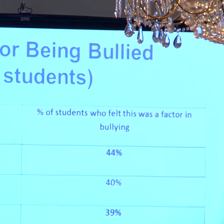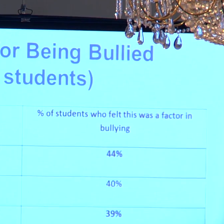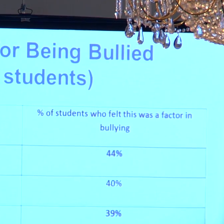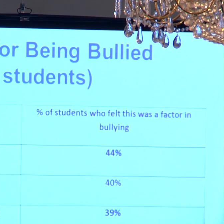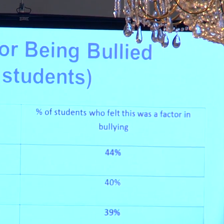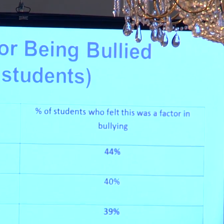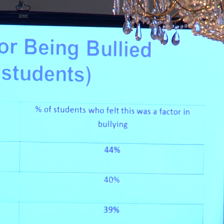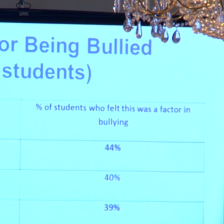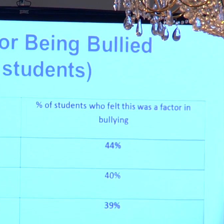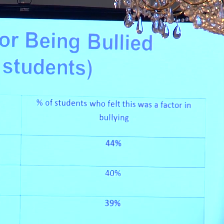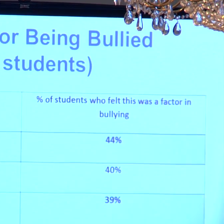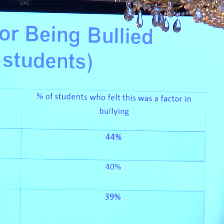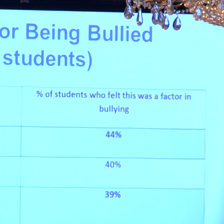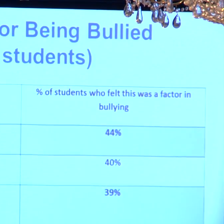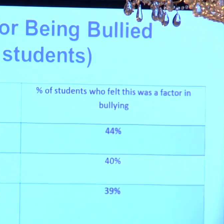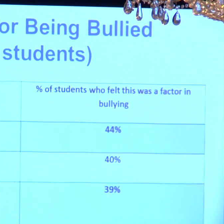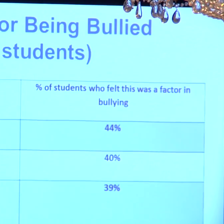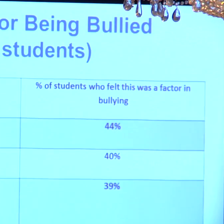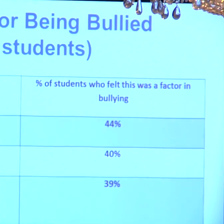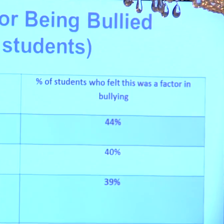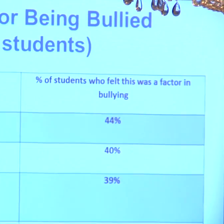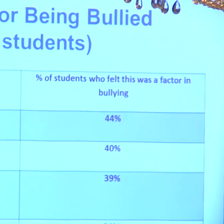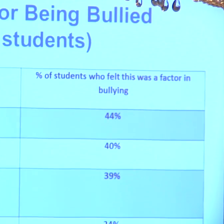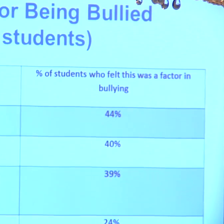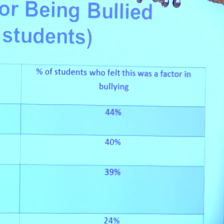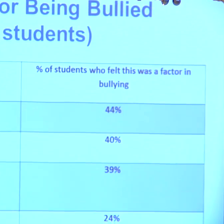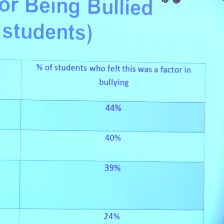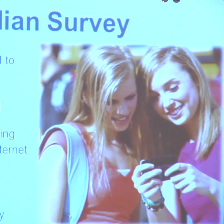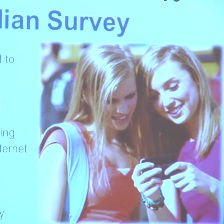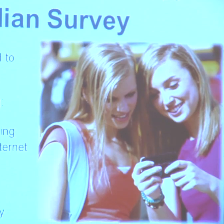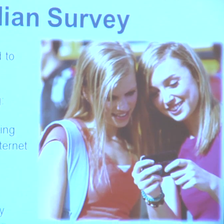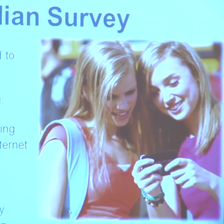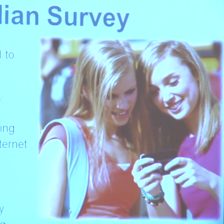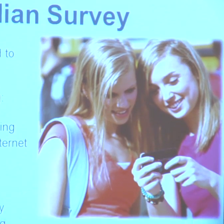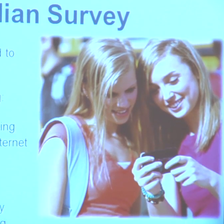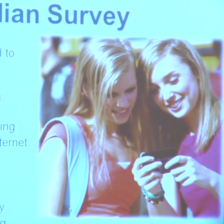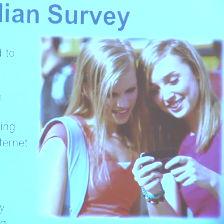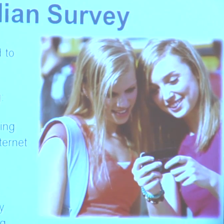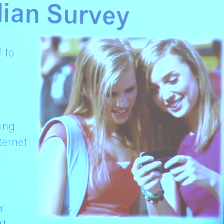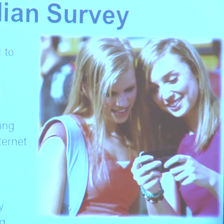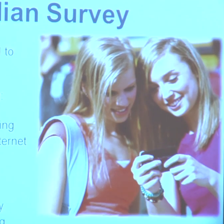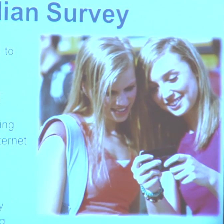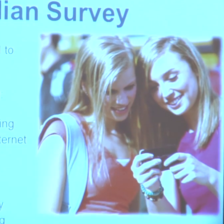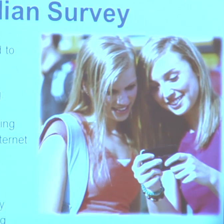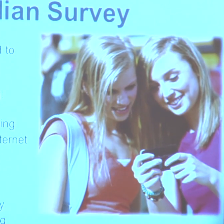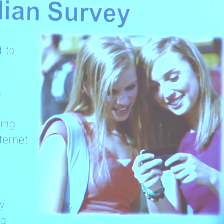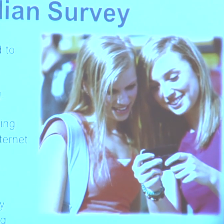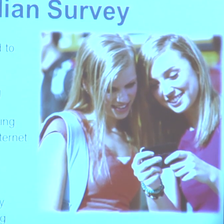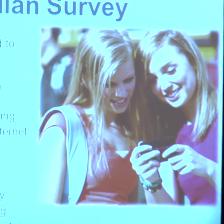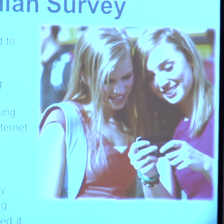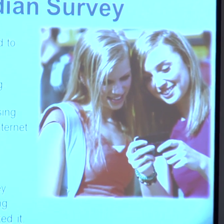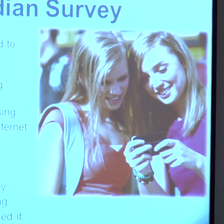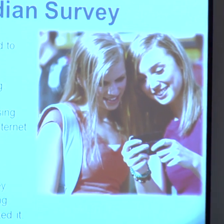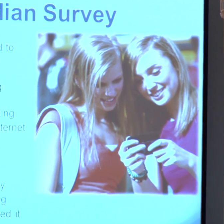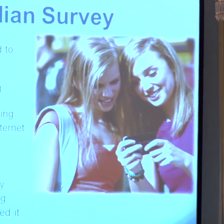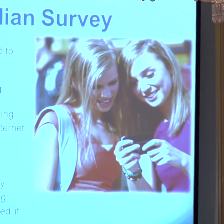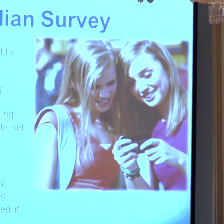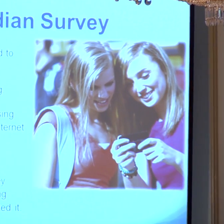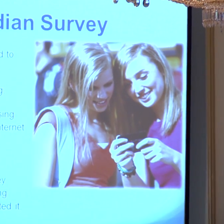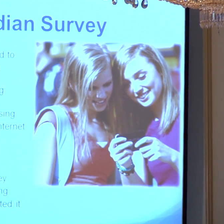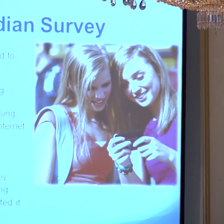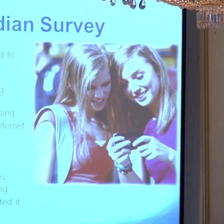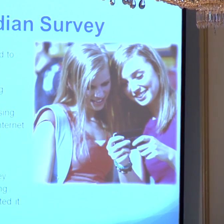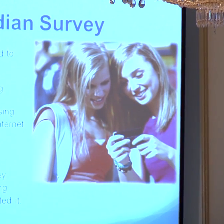different. And make good grades or poor grades, 24%. So you might be targeted because you did really well in school, or you might